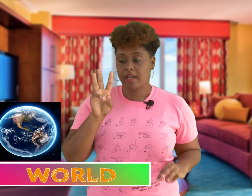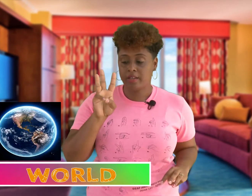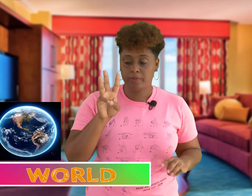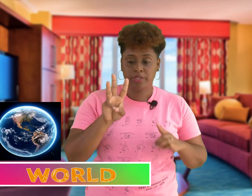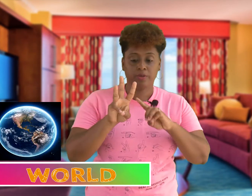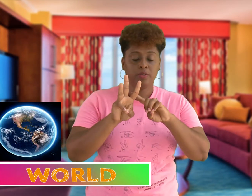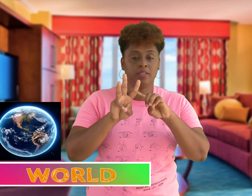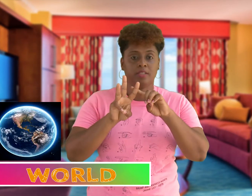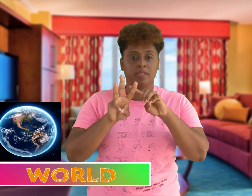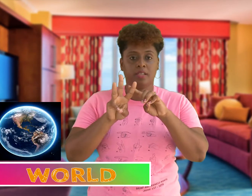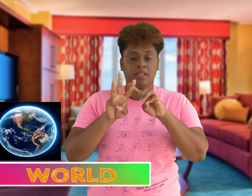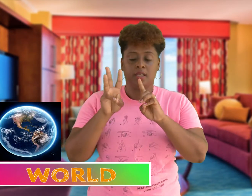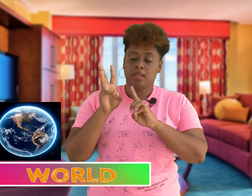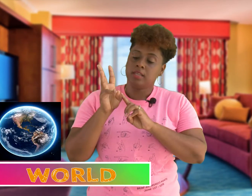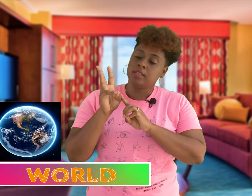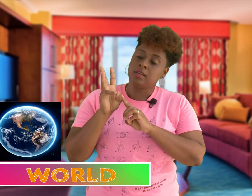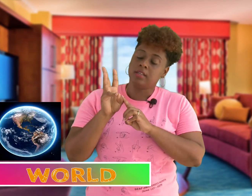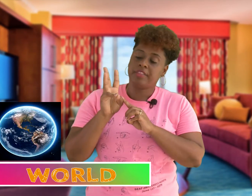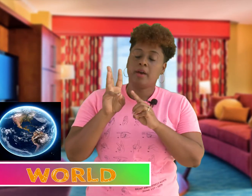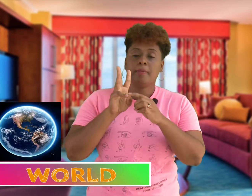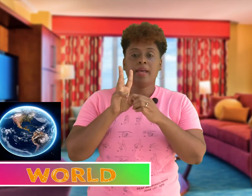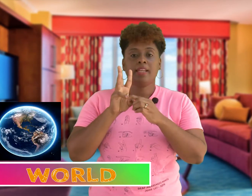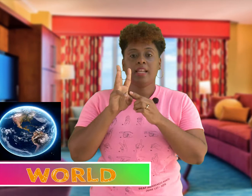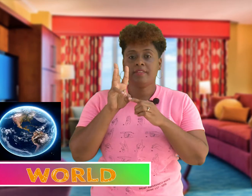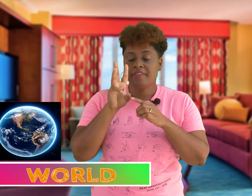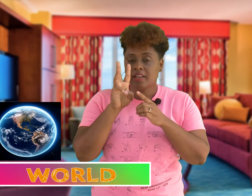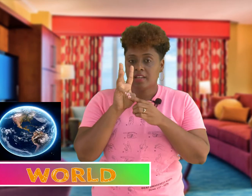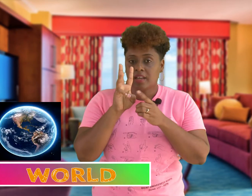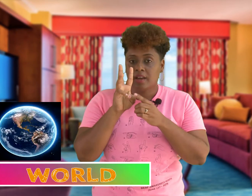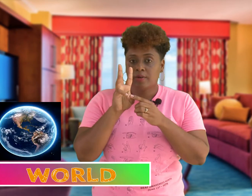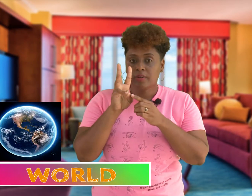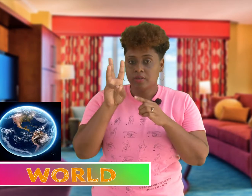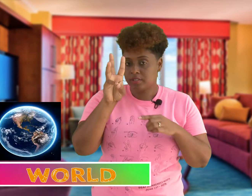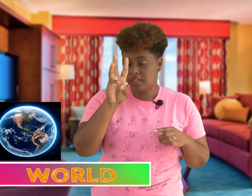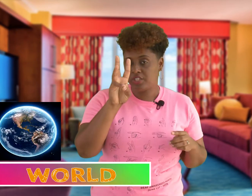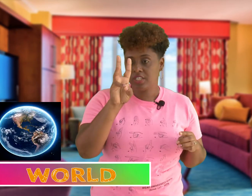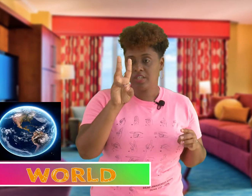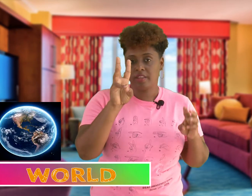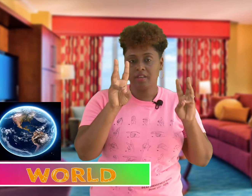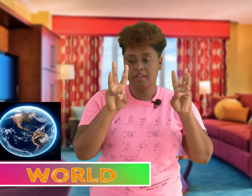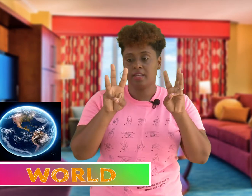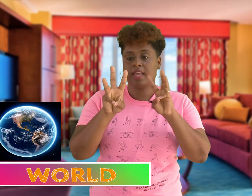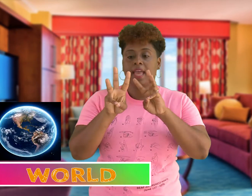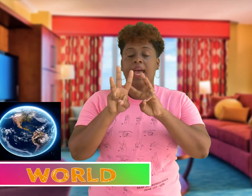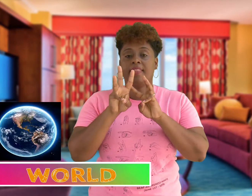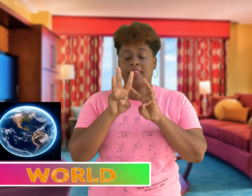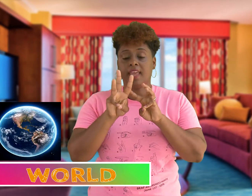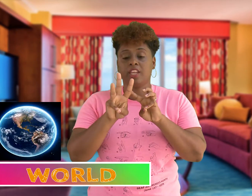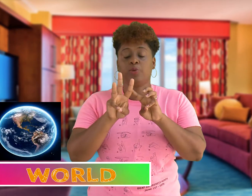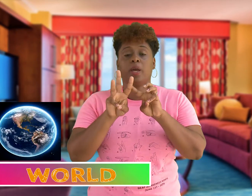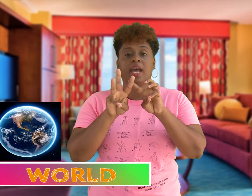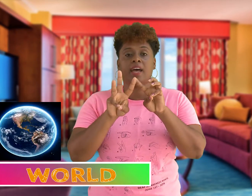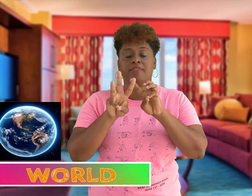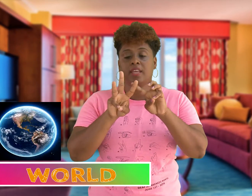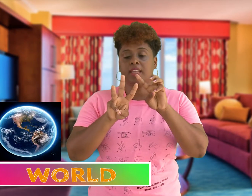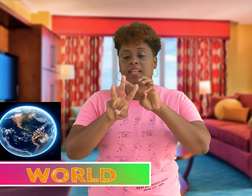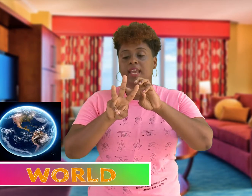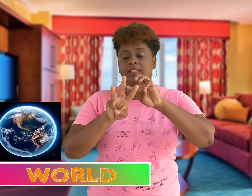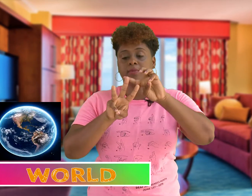our W? The thumb and your little finger down, touching each other. And then you have your index, your